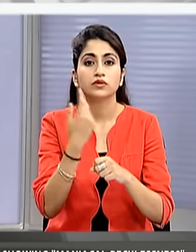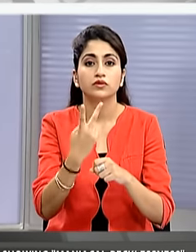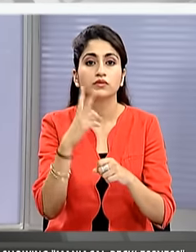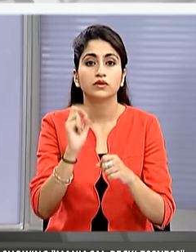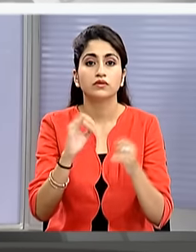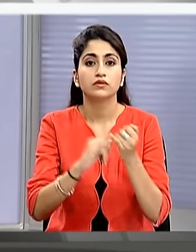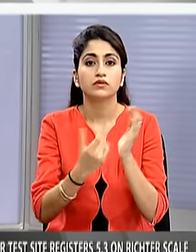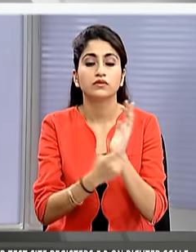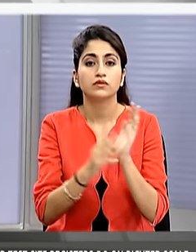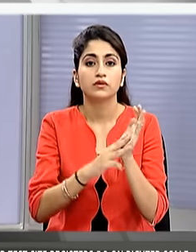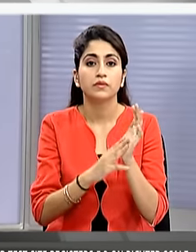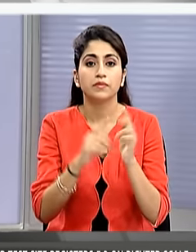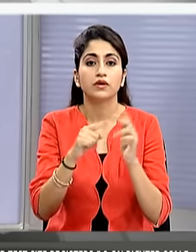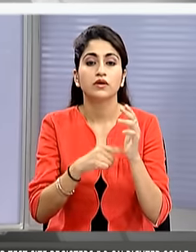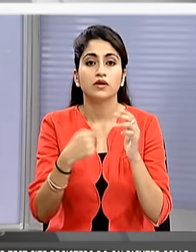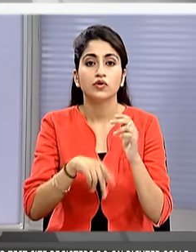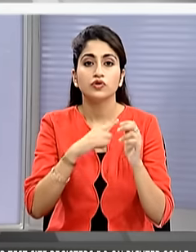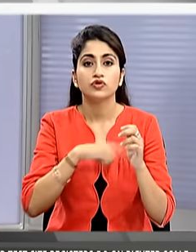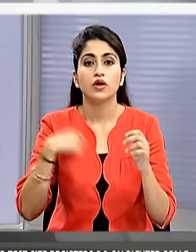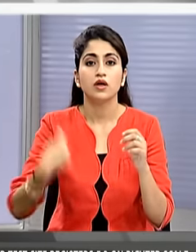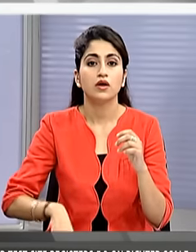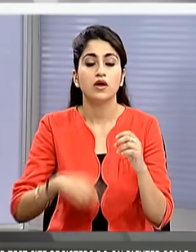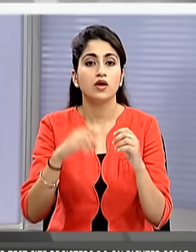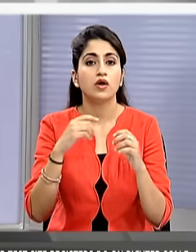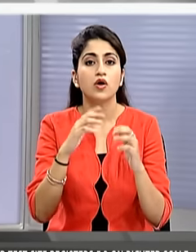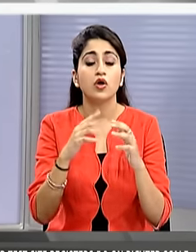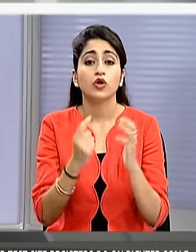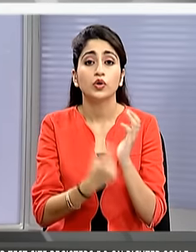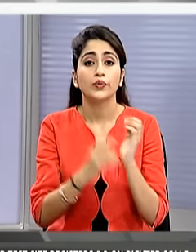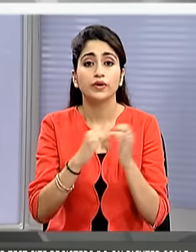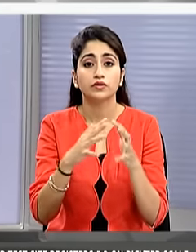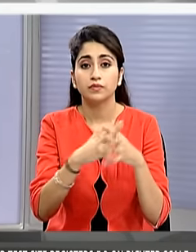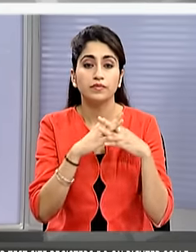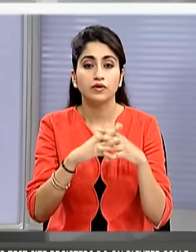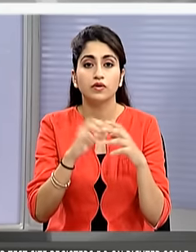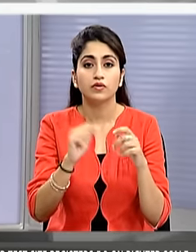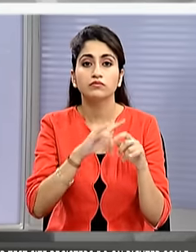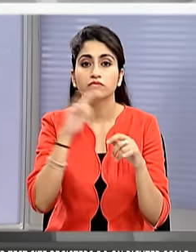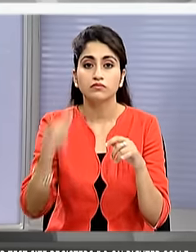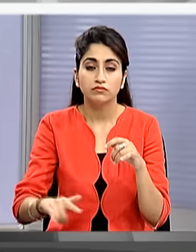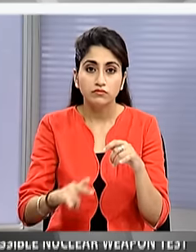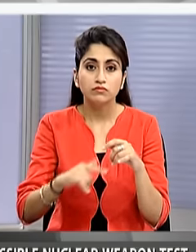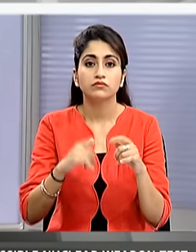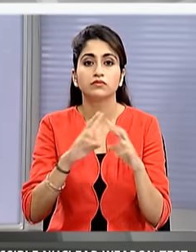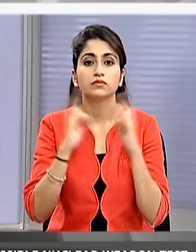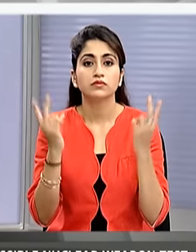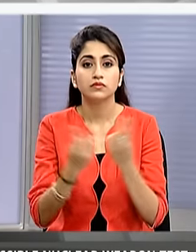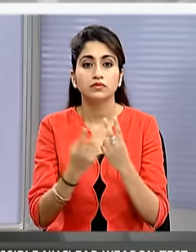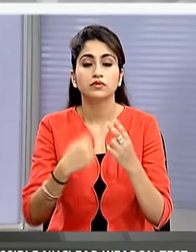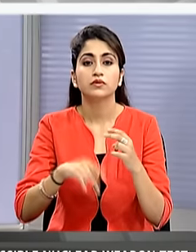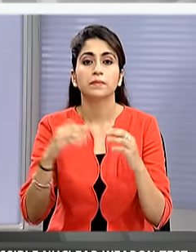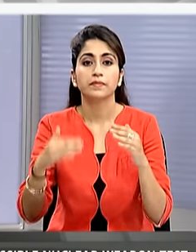G20 summit in China that was attended by U.S. President Barack Obama and other world leaders. Obama